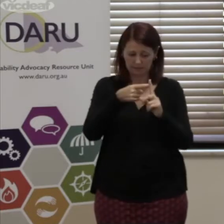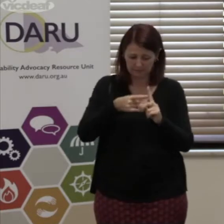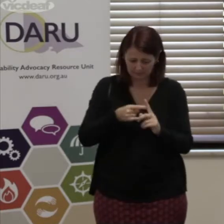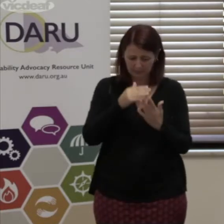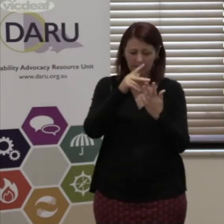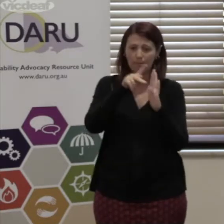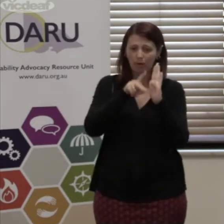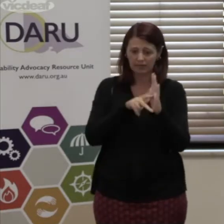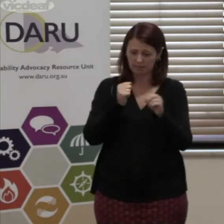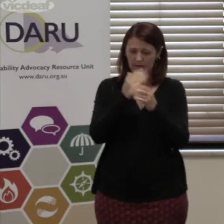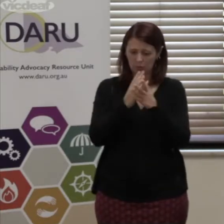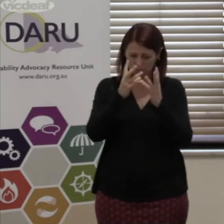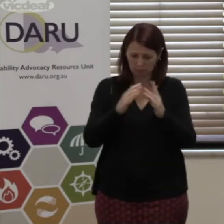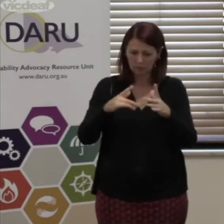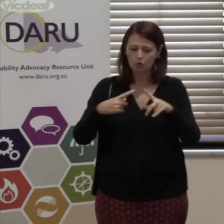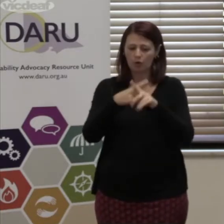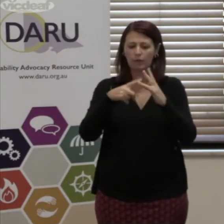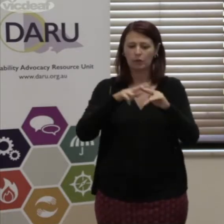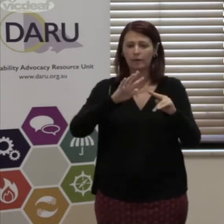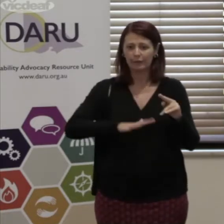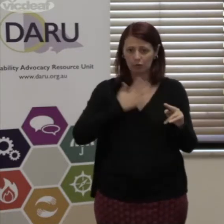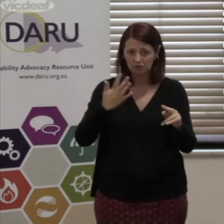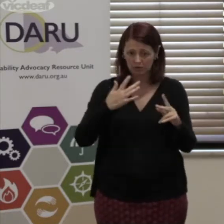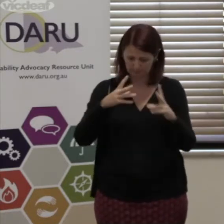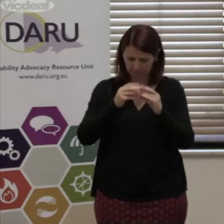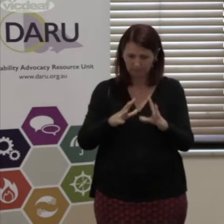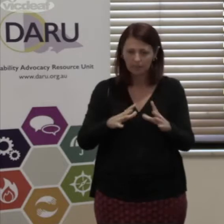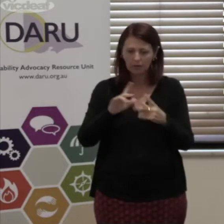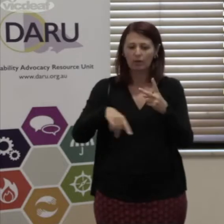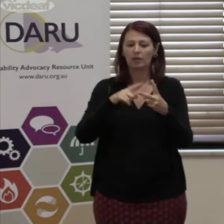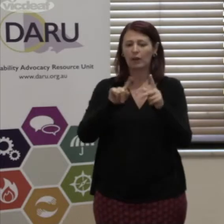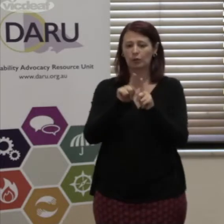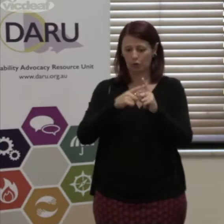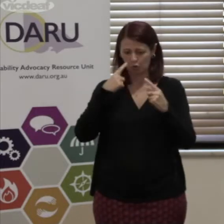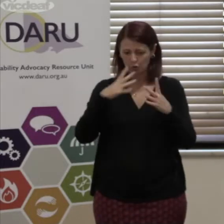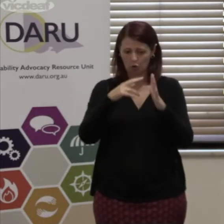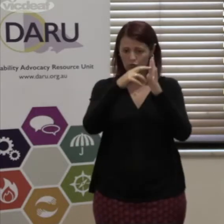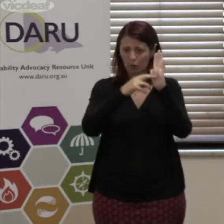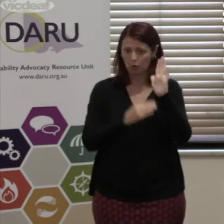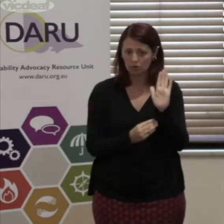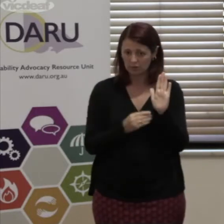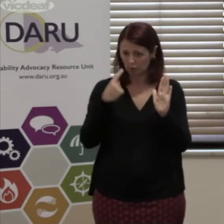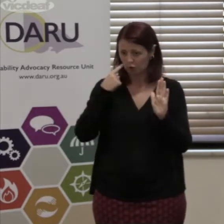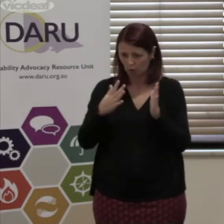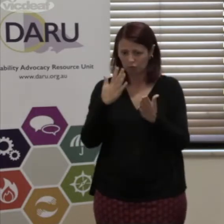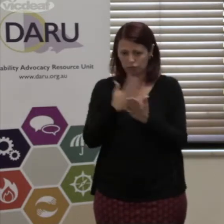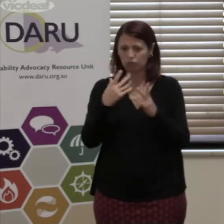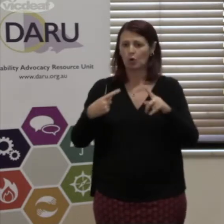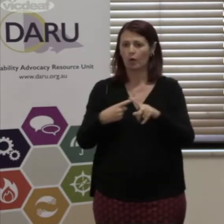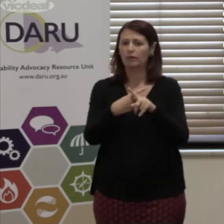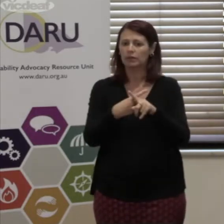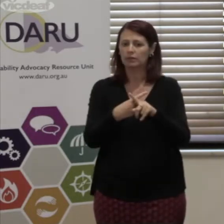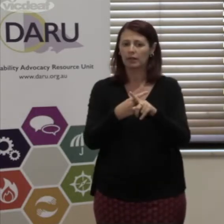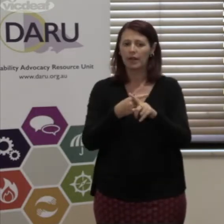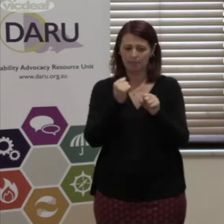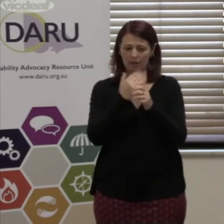place to manage any conflicts of interest, and you must maintain records that demonstrate potential real conflicts are managed appropriately